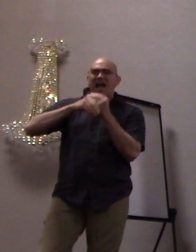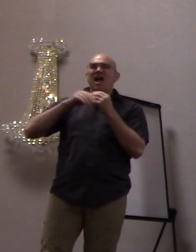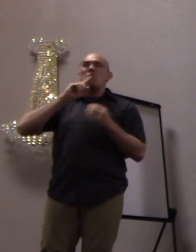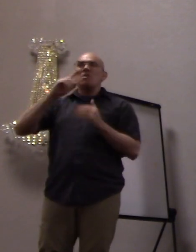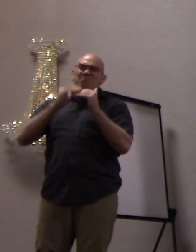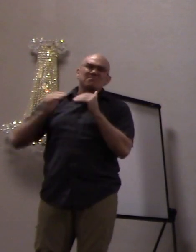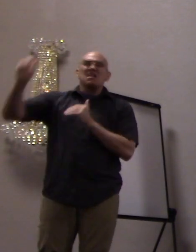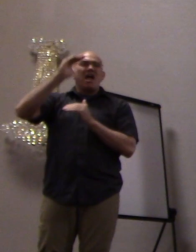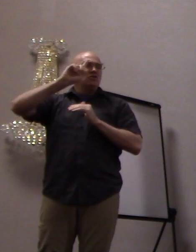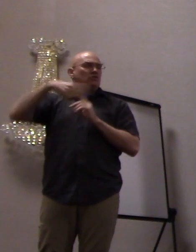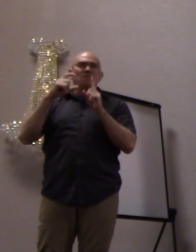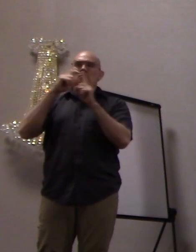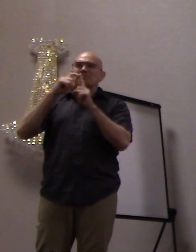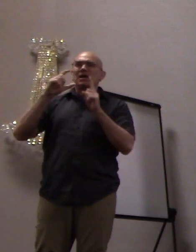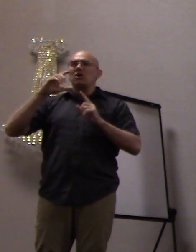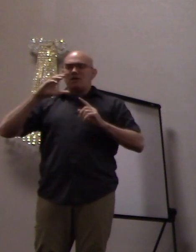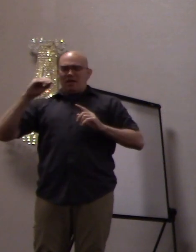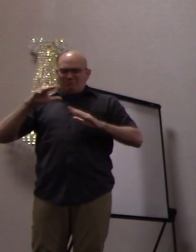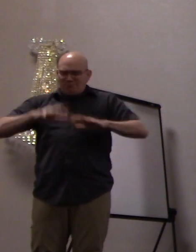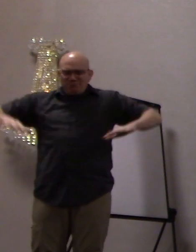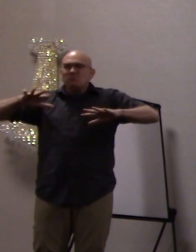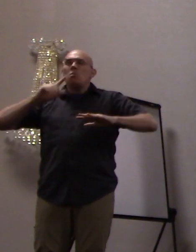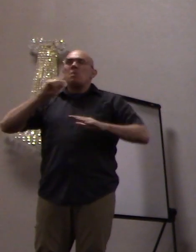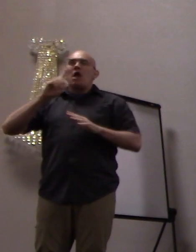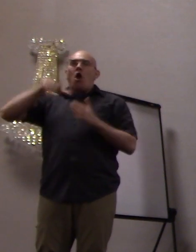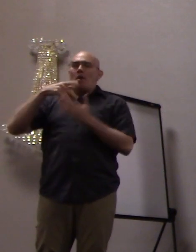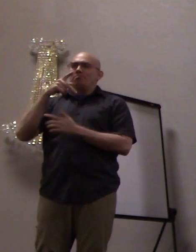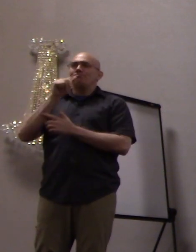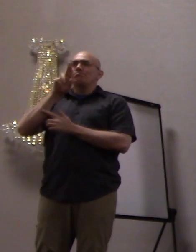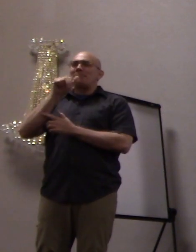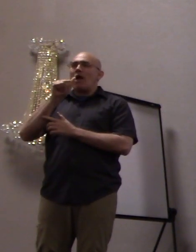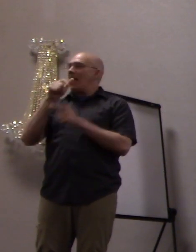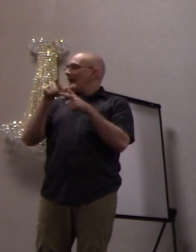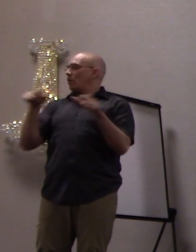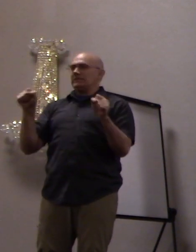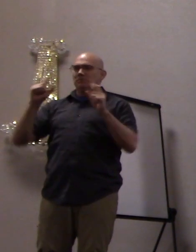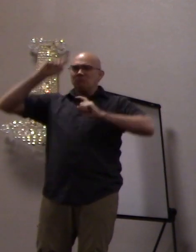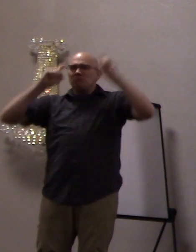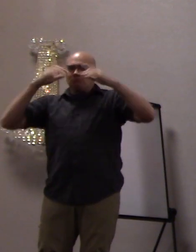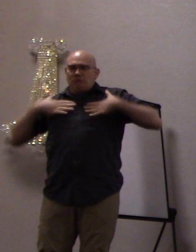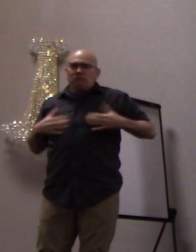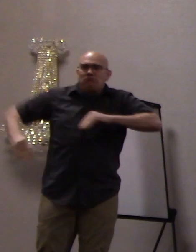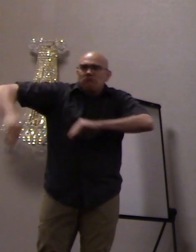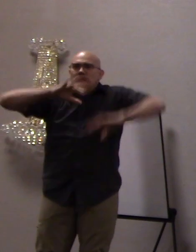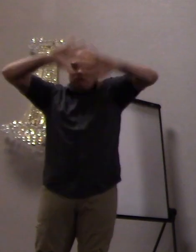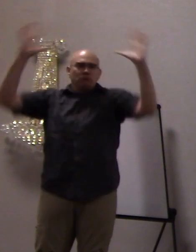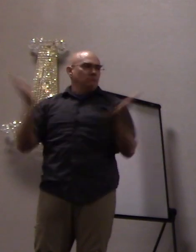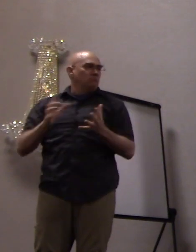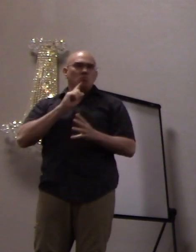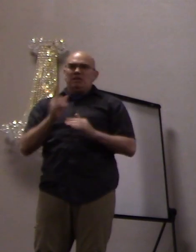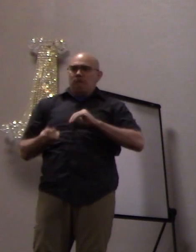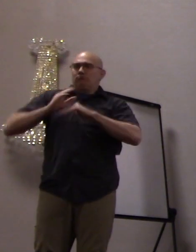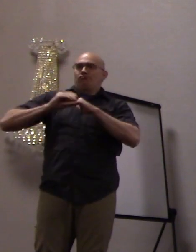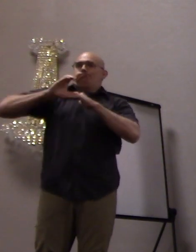Really, how can you really not just expand, but also all paralinguistics,